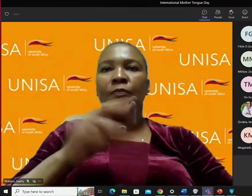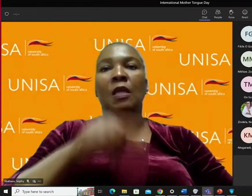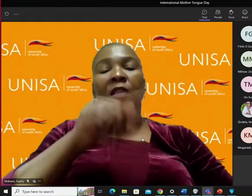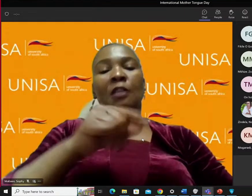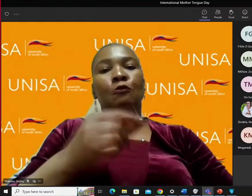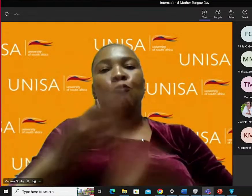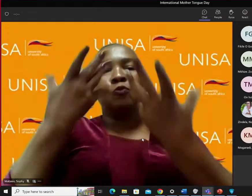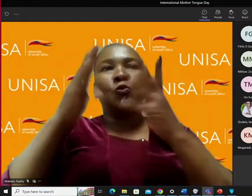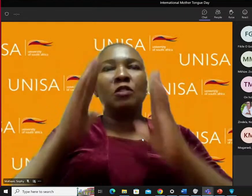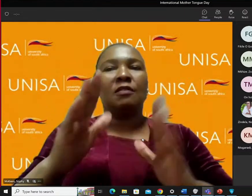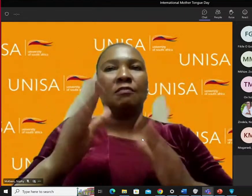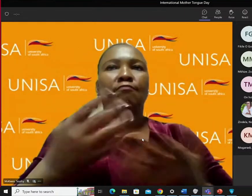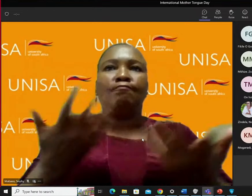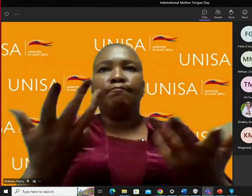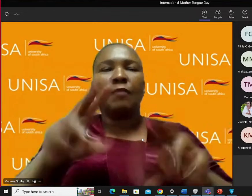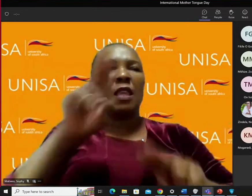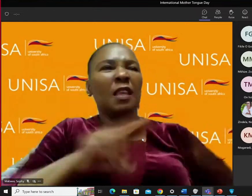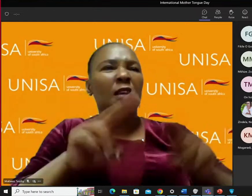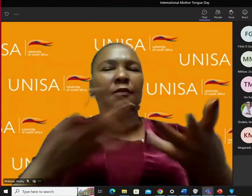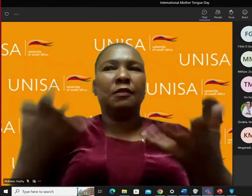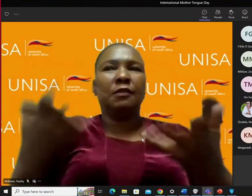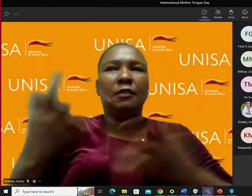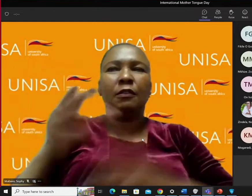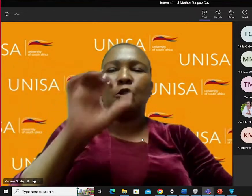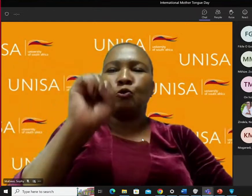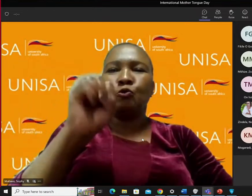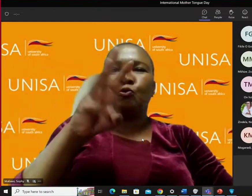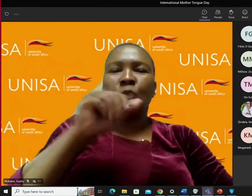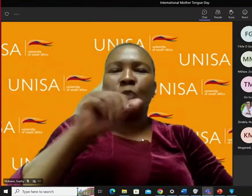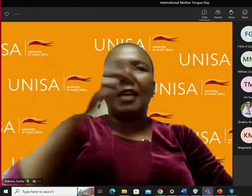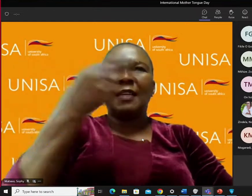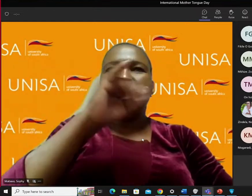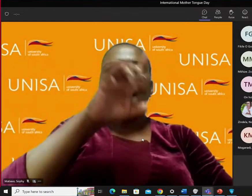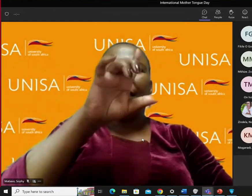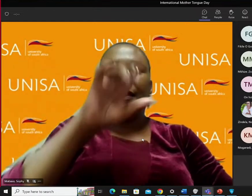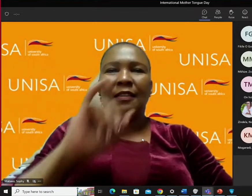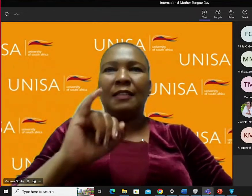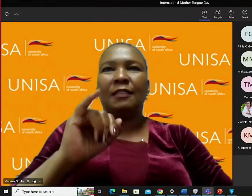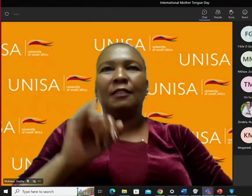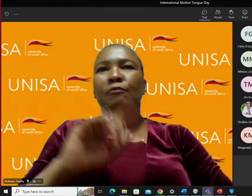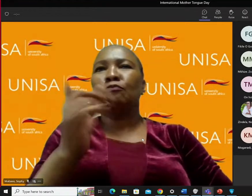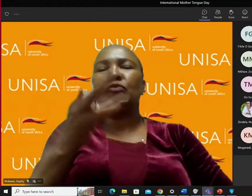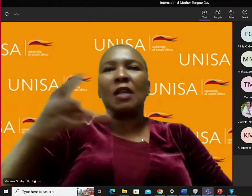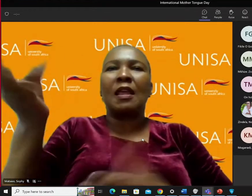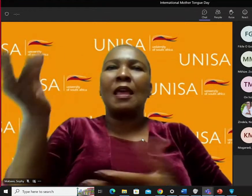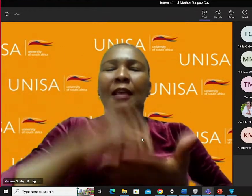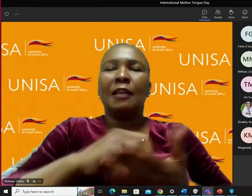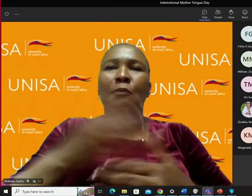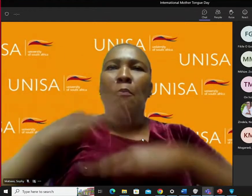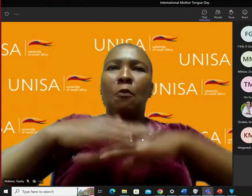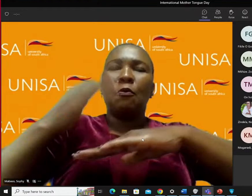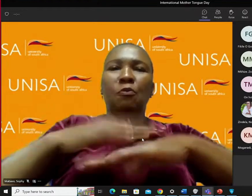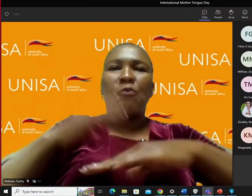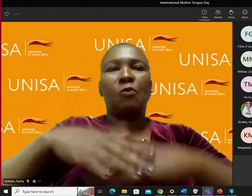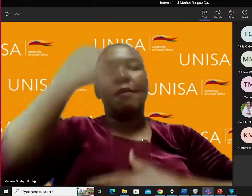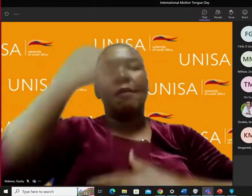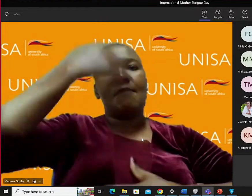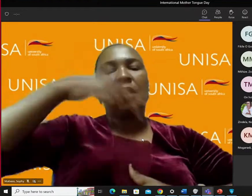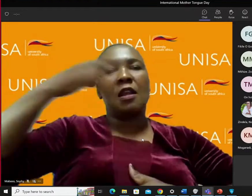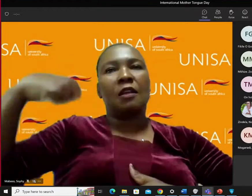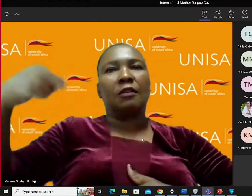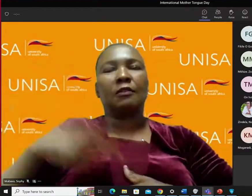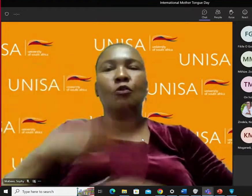search from Swahili even, once we add more African languages, to